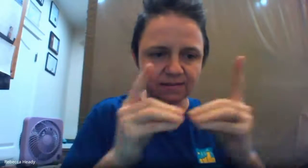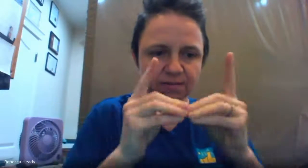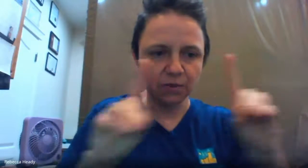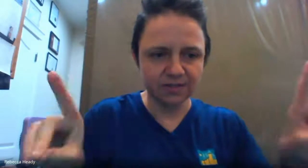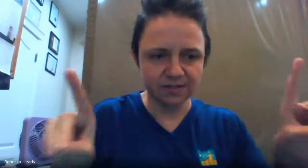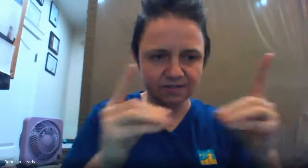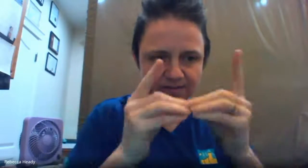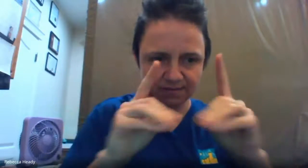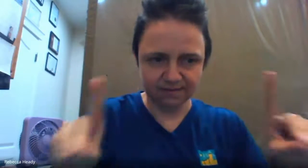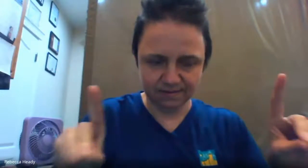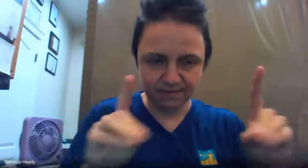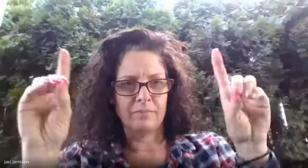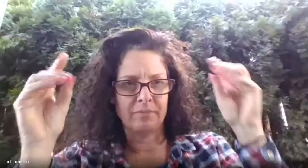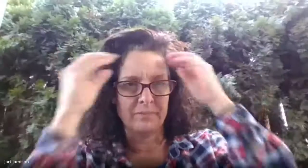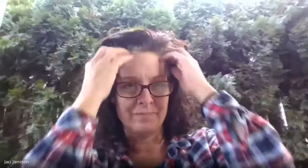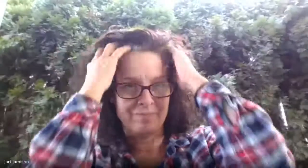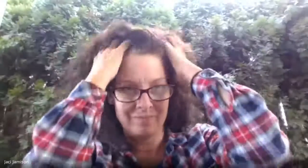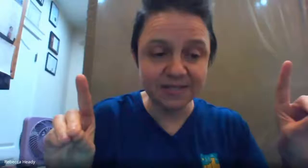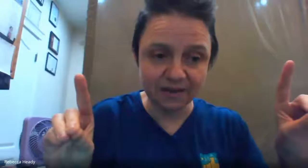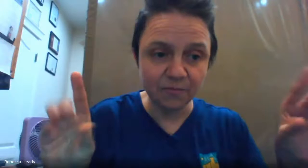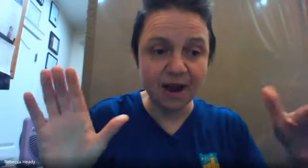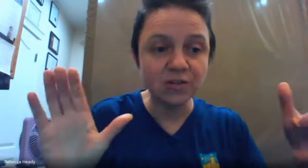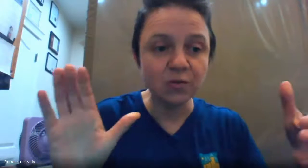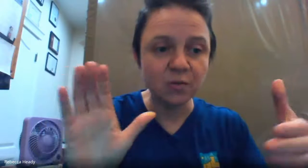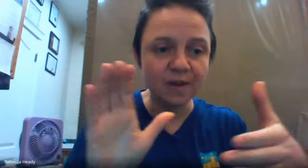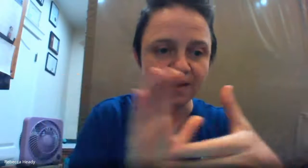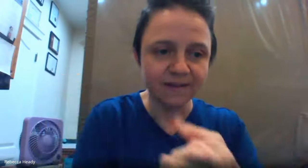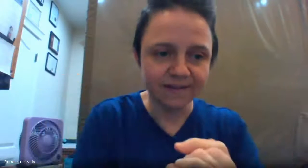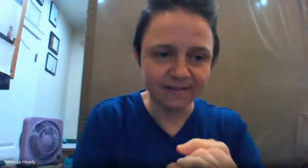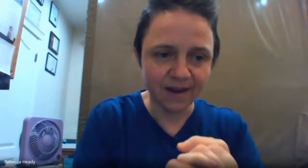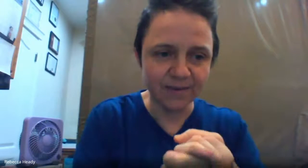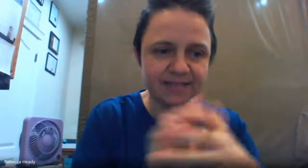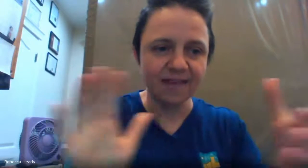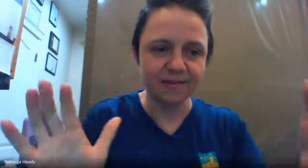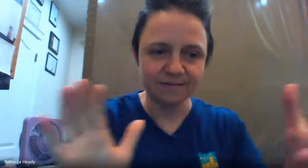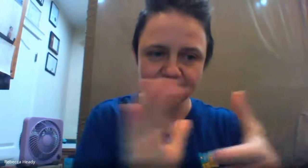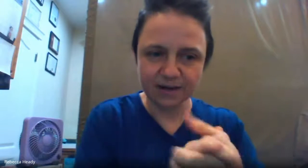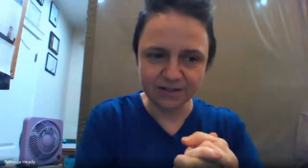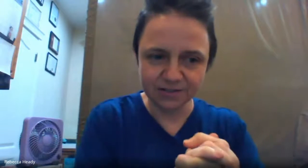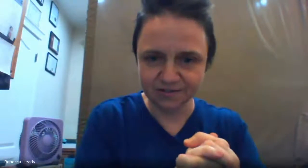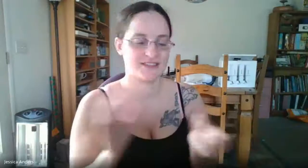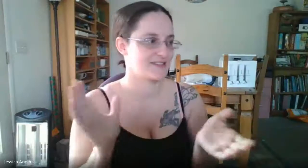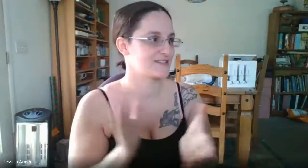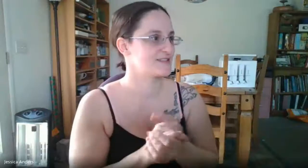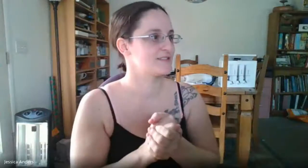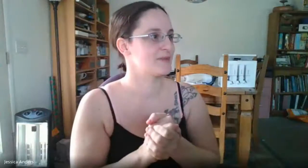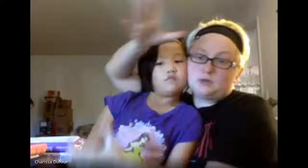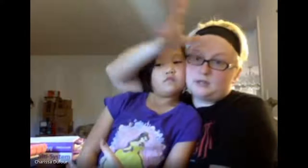divorce. Of course, would be the opposite of marriage, which would be coming together. And it's where like